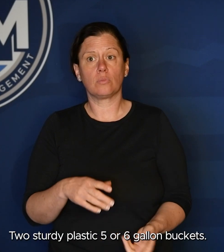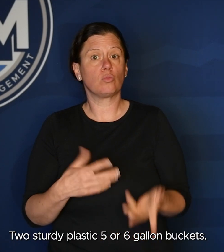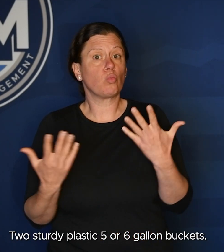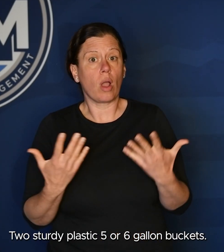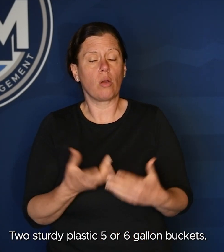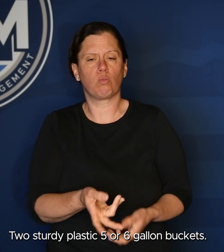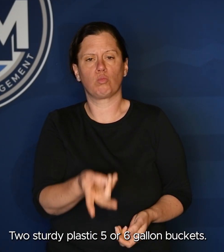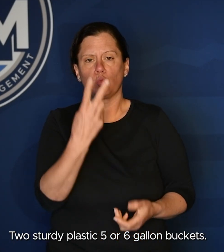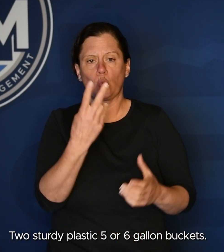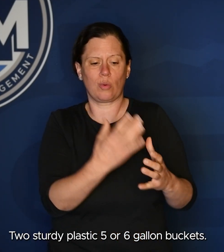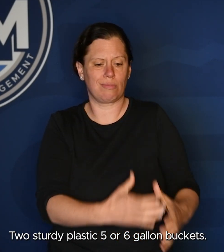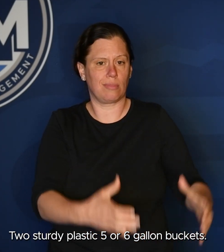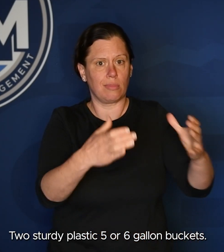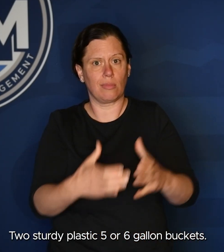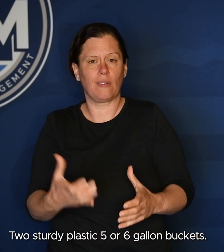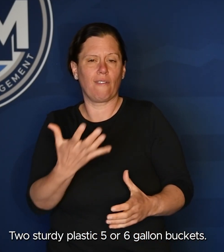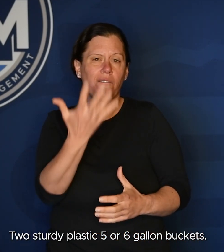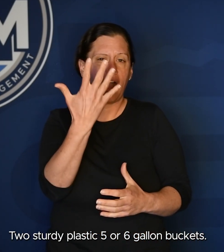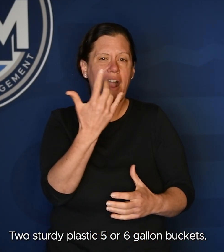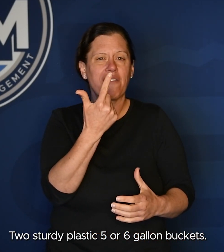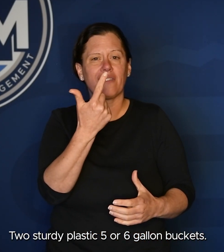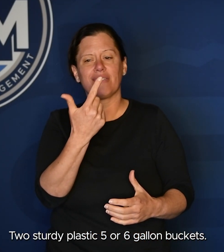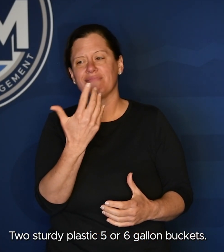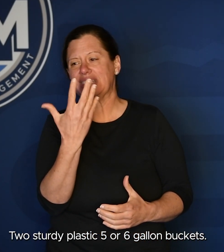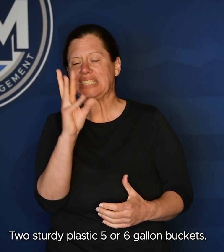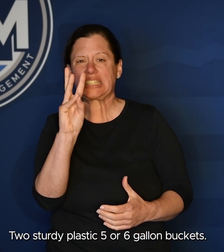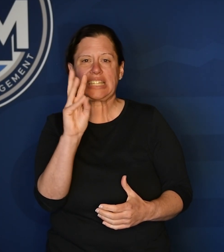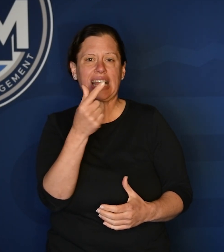2 sturdy plastic 5 or 6 gallon buckets.